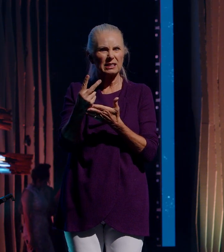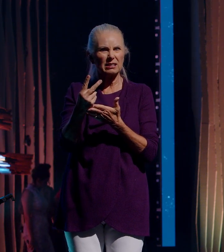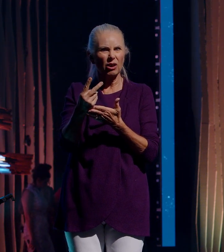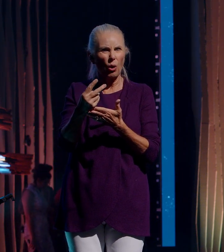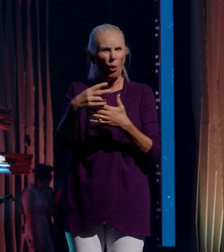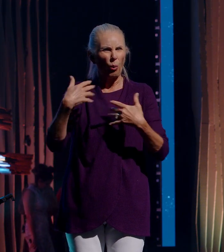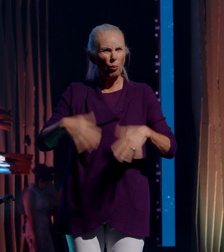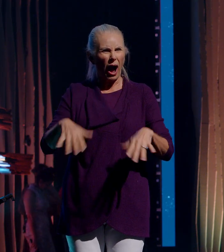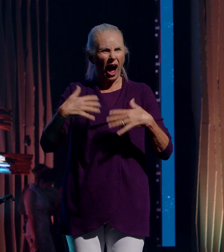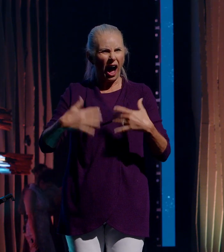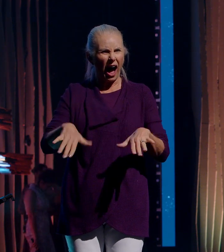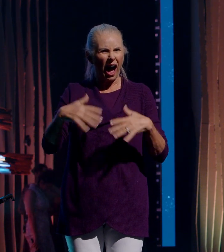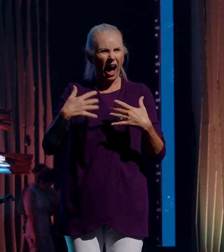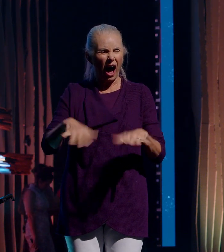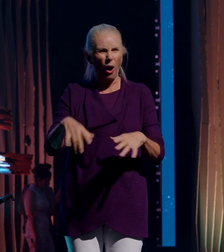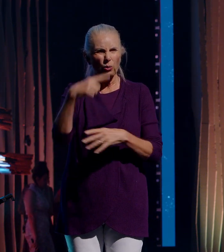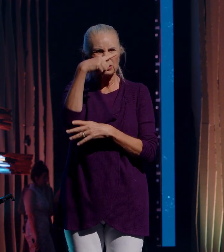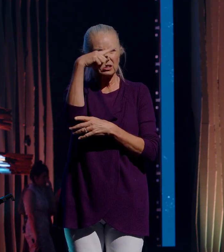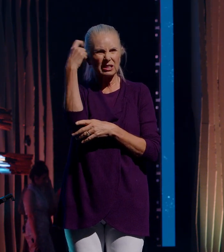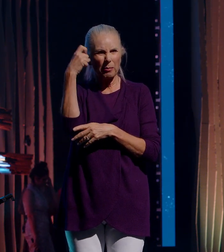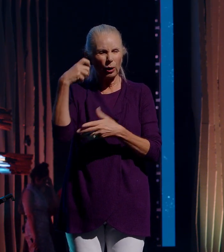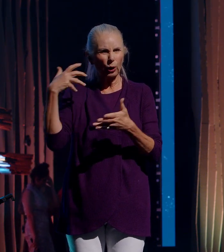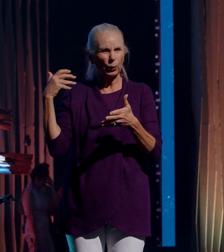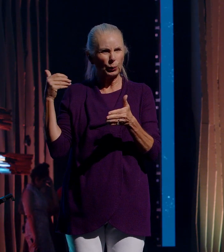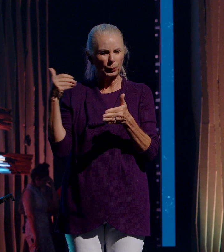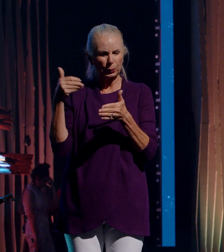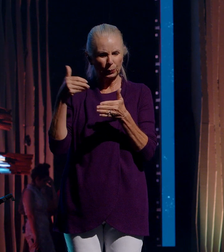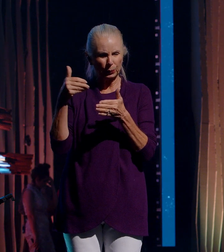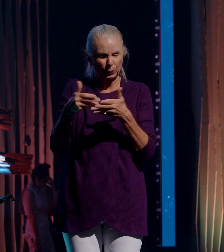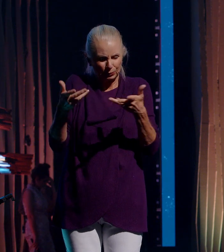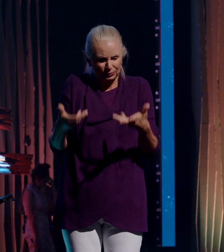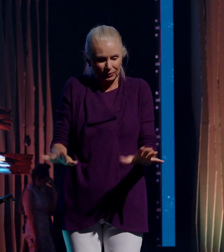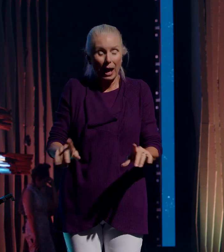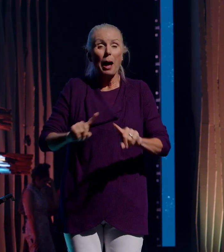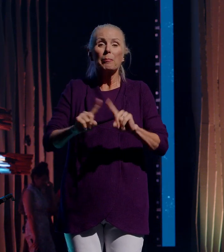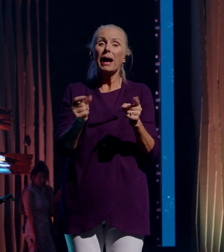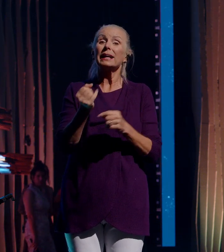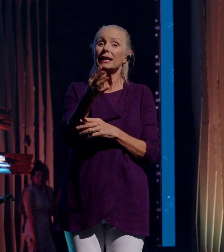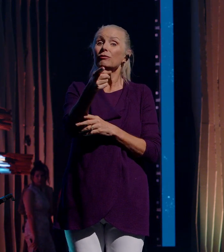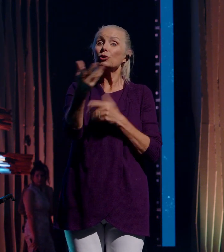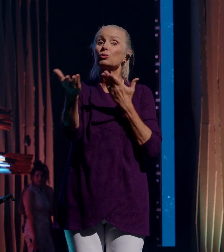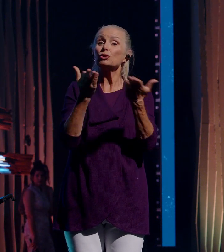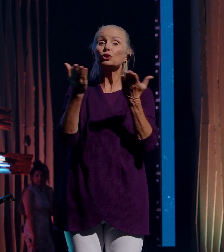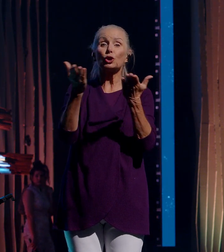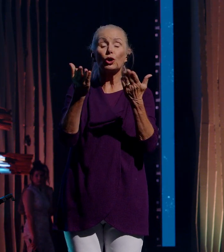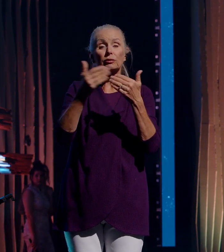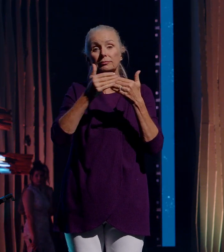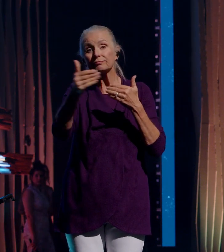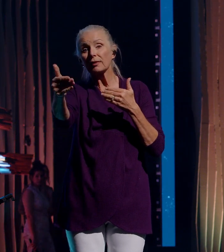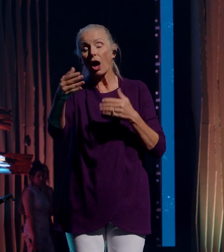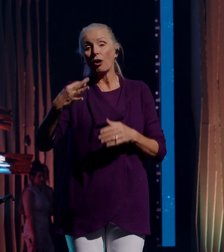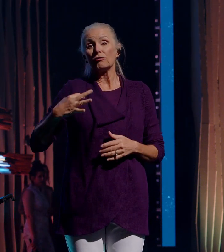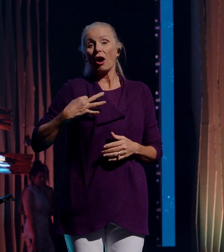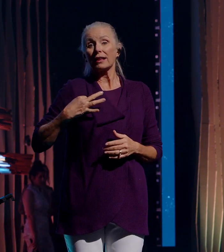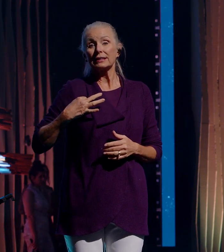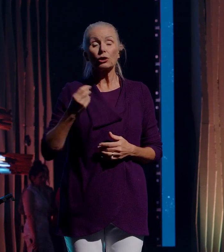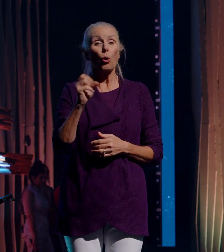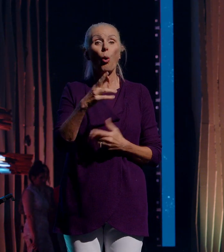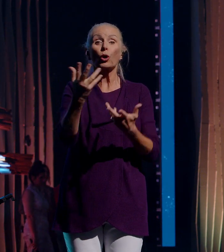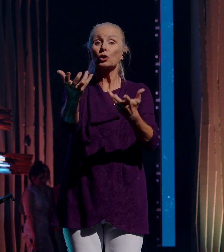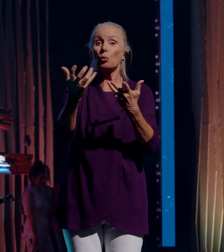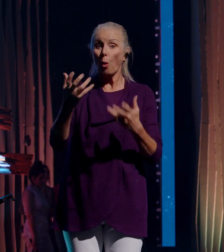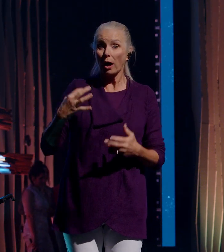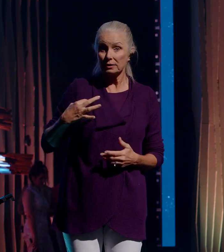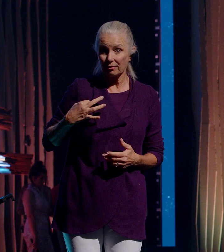crazy. Summer is coming to a close. But if you've served with us this past year or you want to